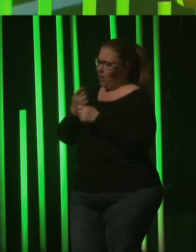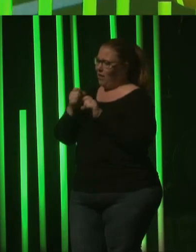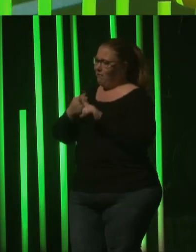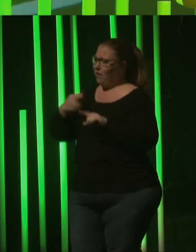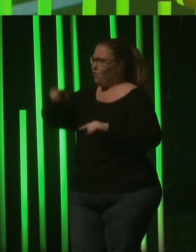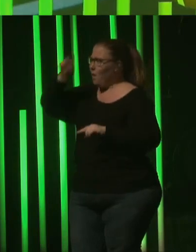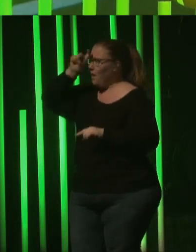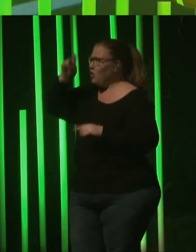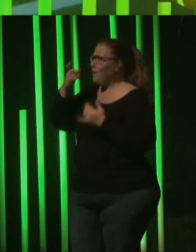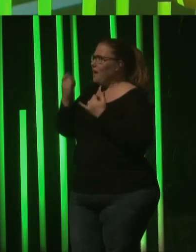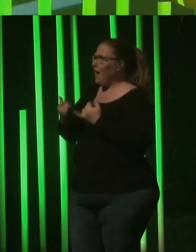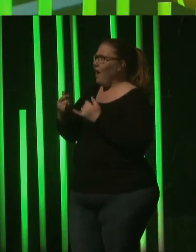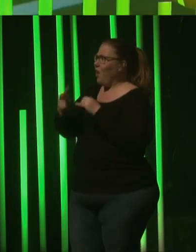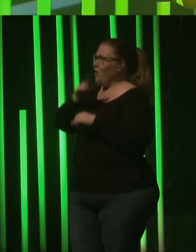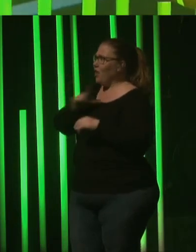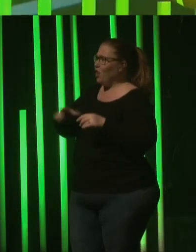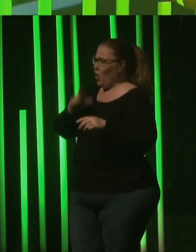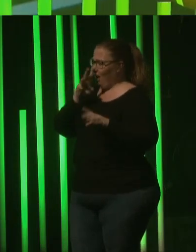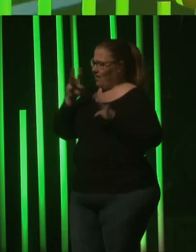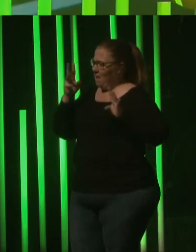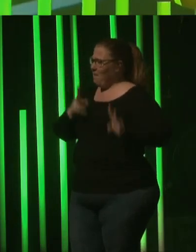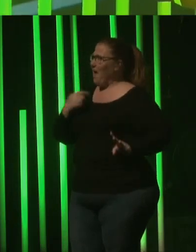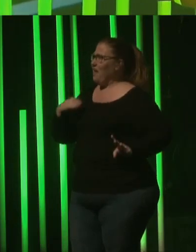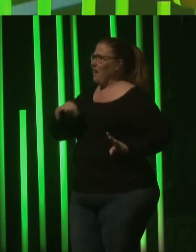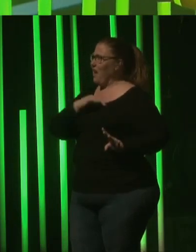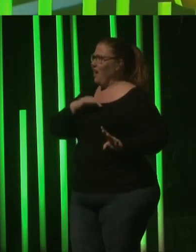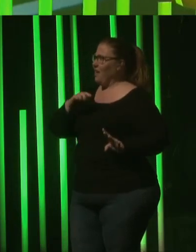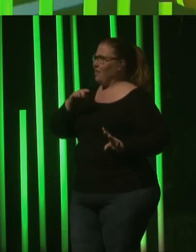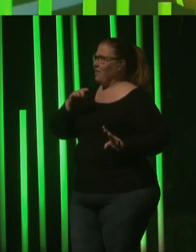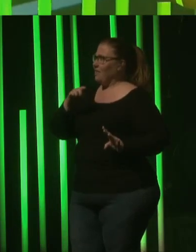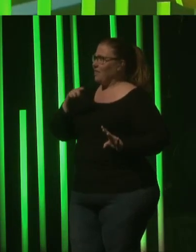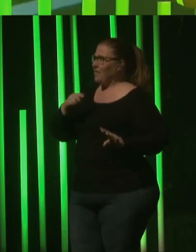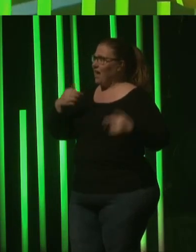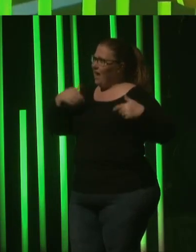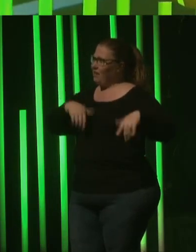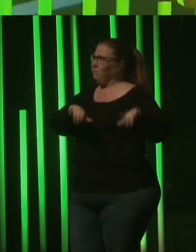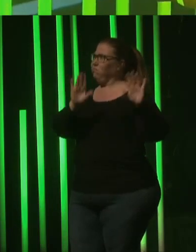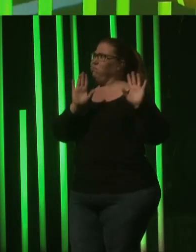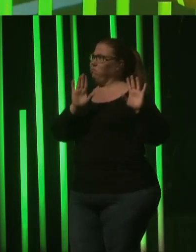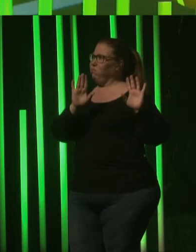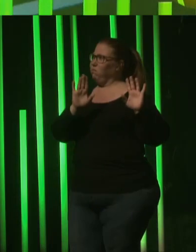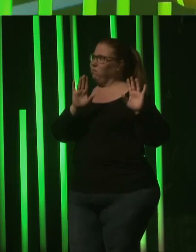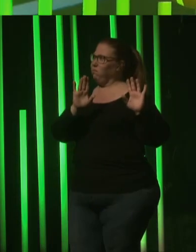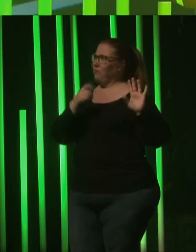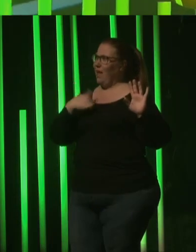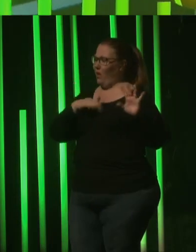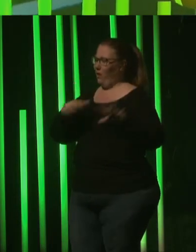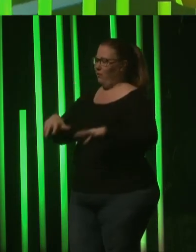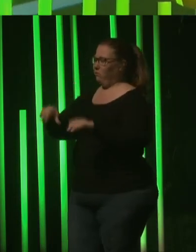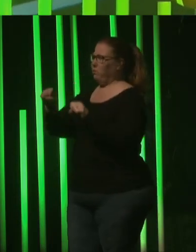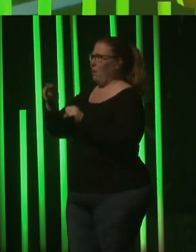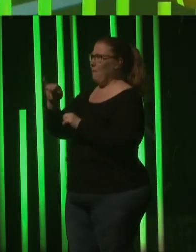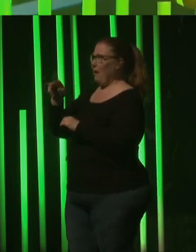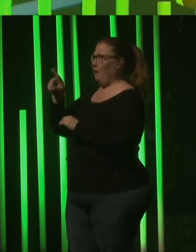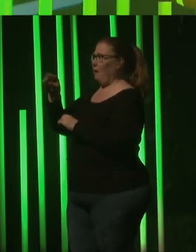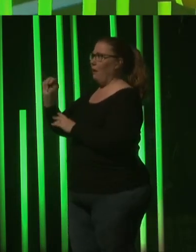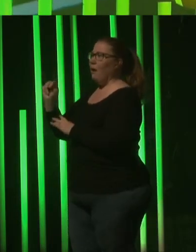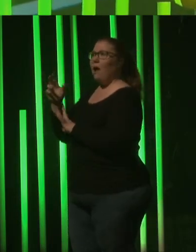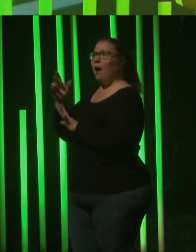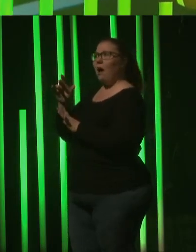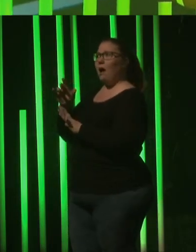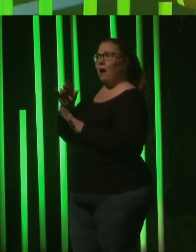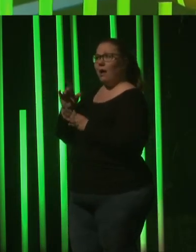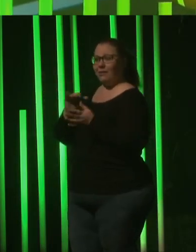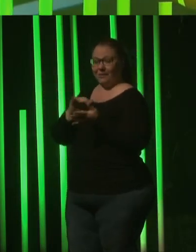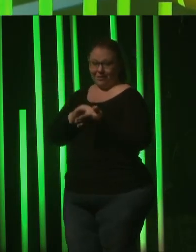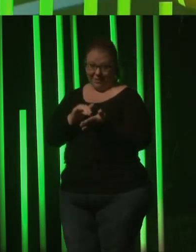the Lord has abandoned us and given us into the hand of Midian. And then here's the next verse. Pardon me, my Lord,